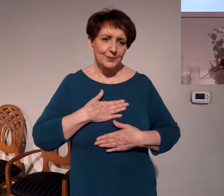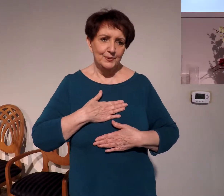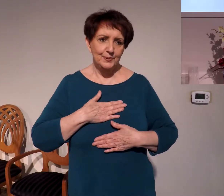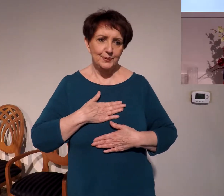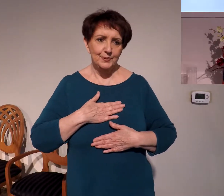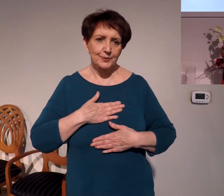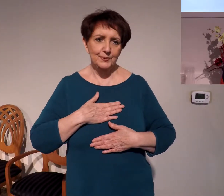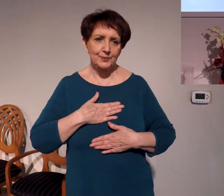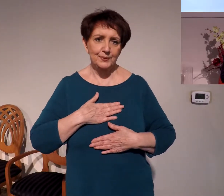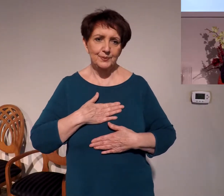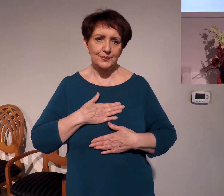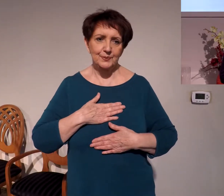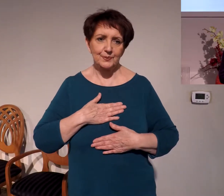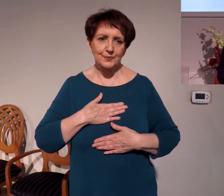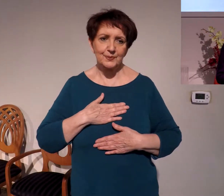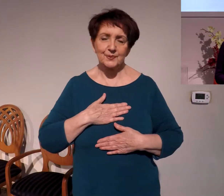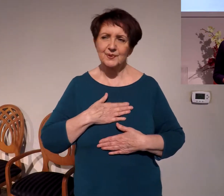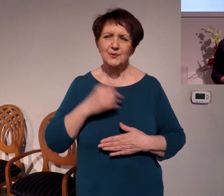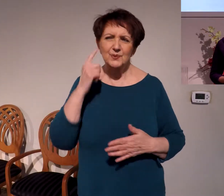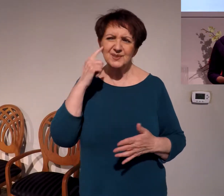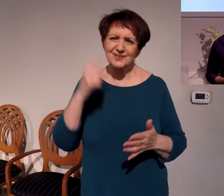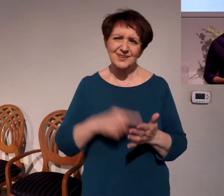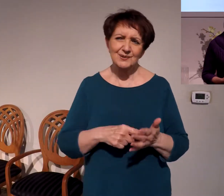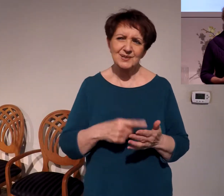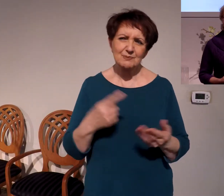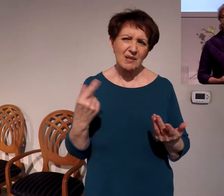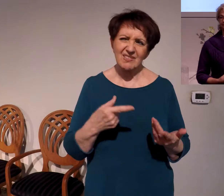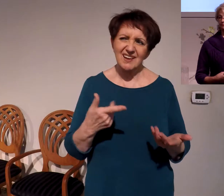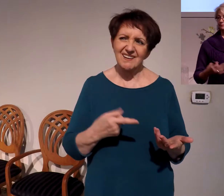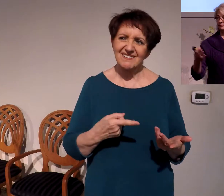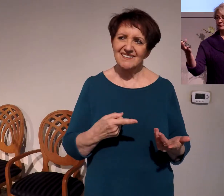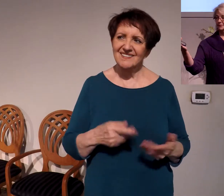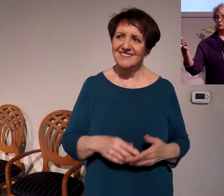What do you notice about a belly breath?